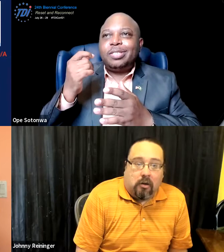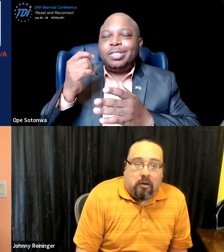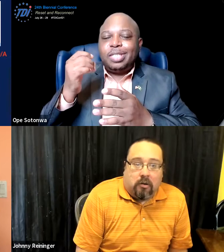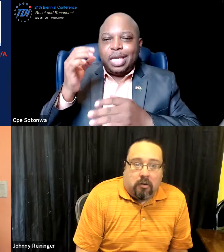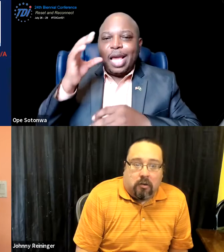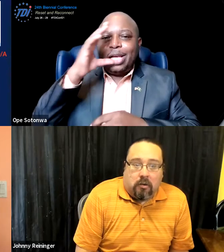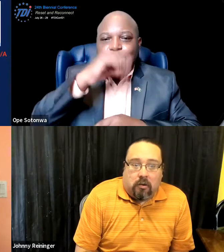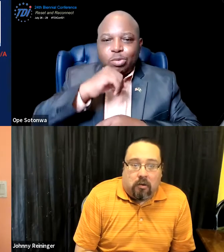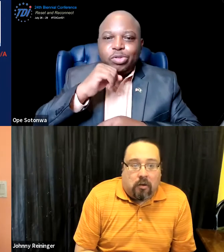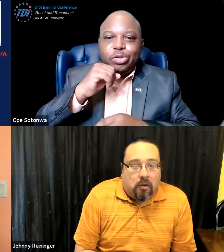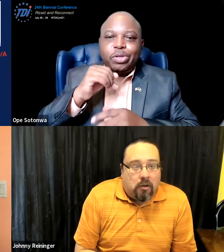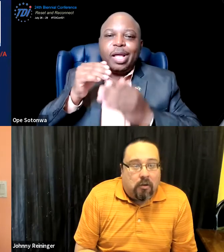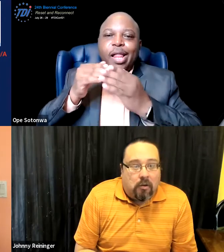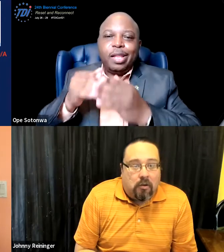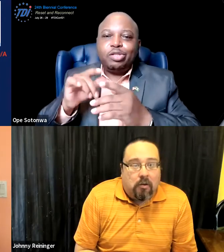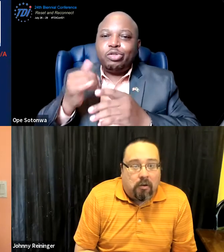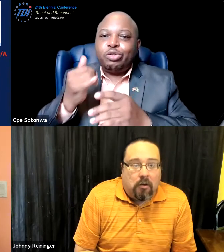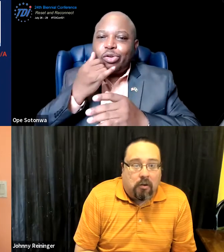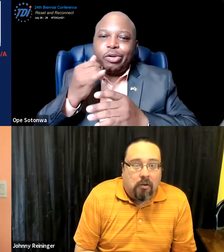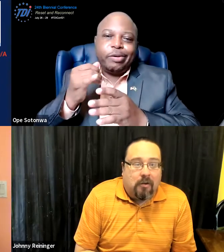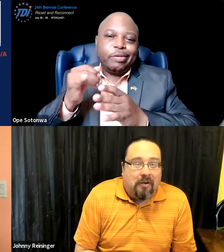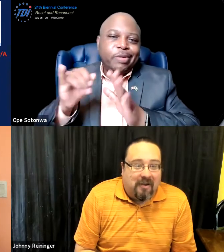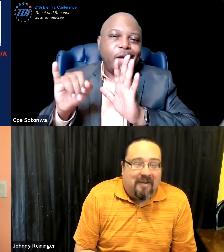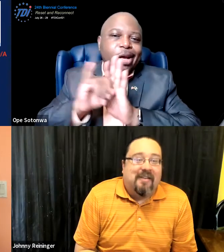too, because it